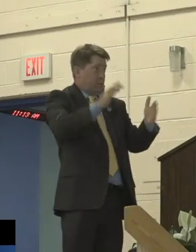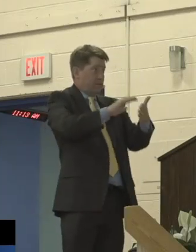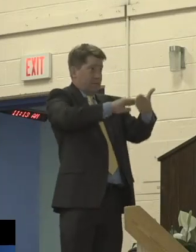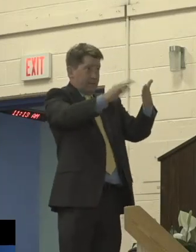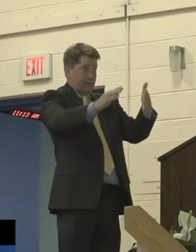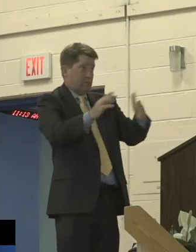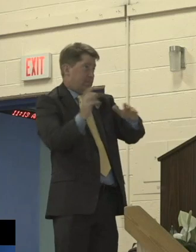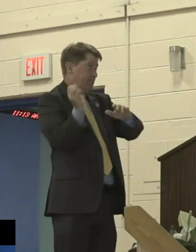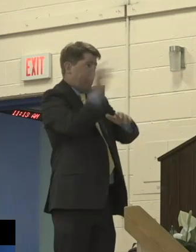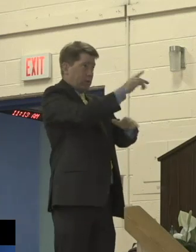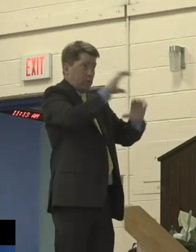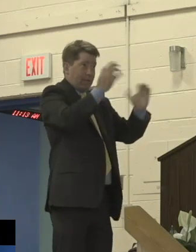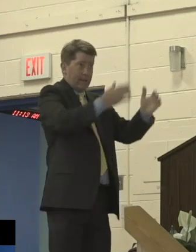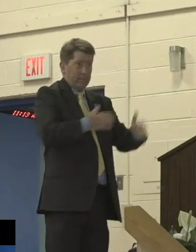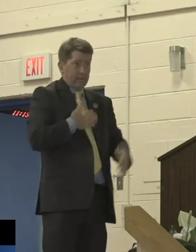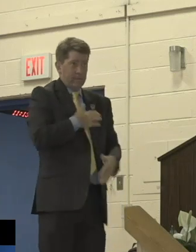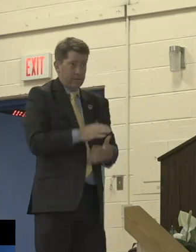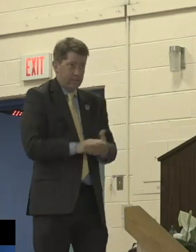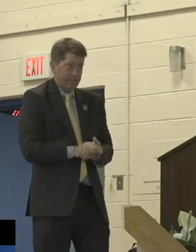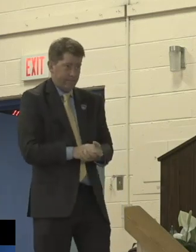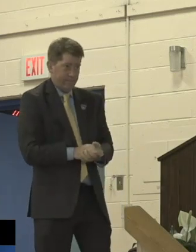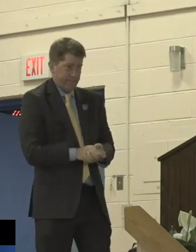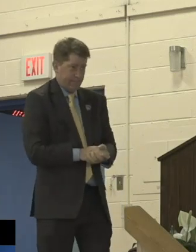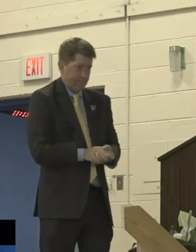So the students are going to be dismissed to go back to their